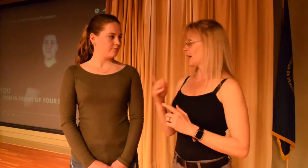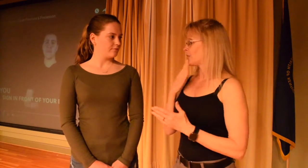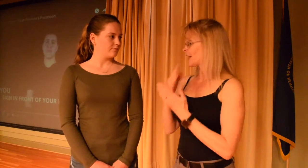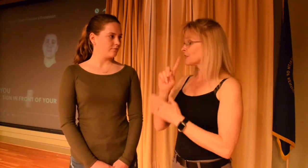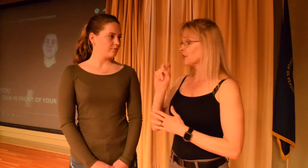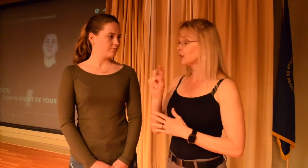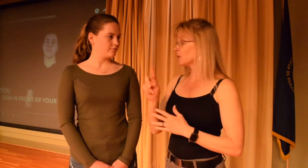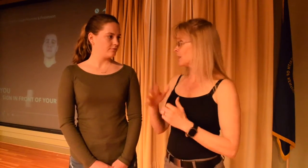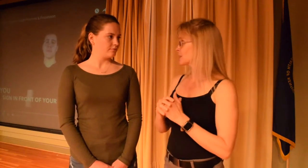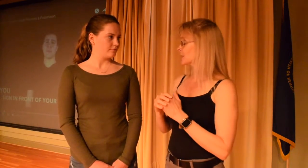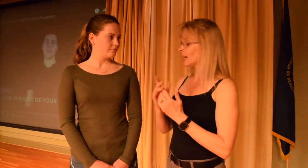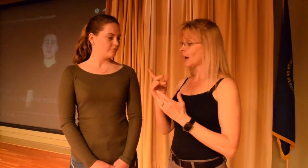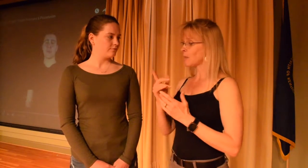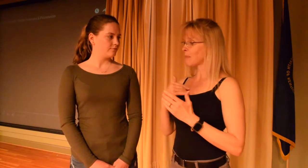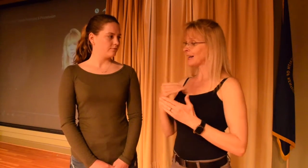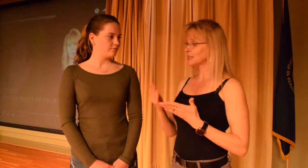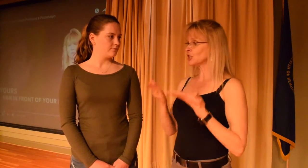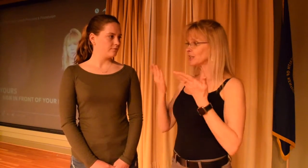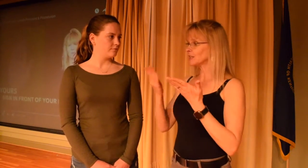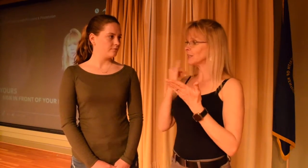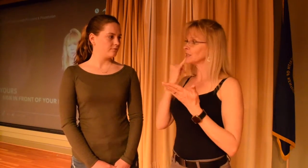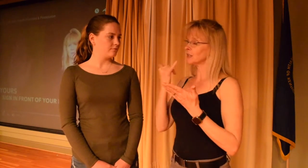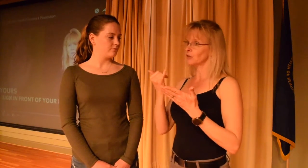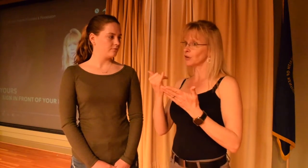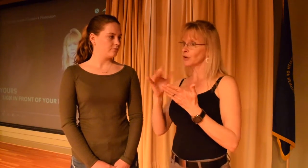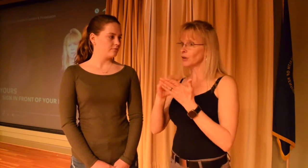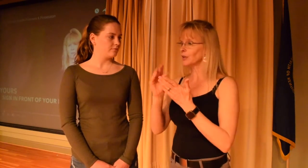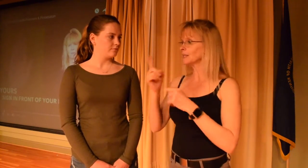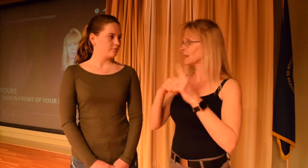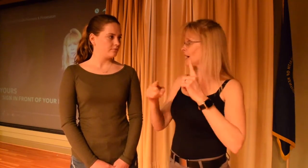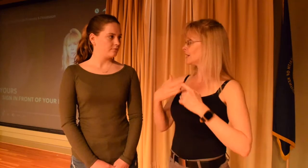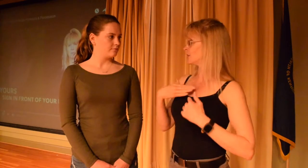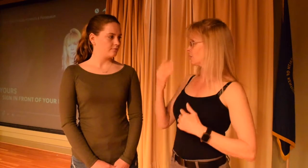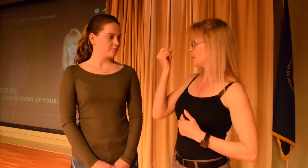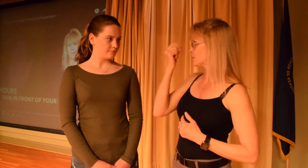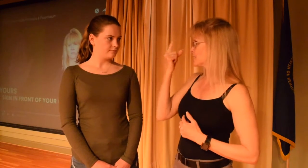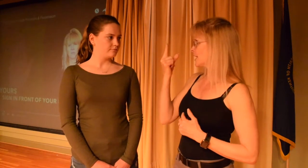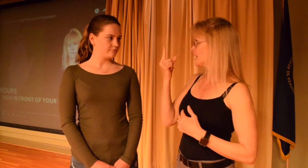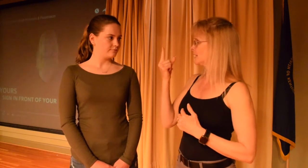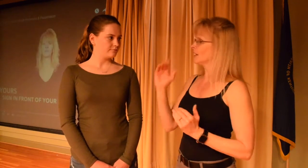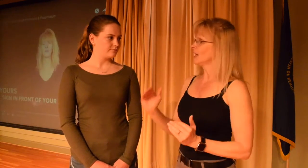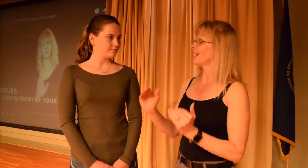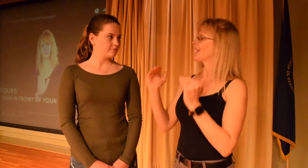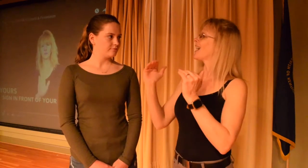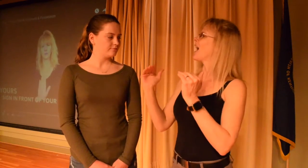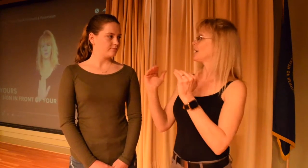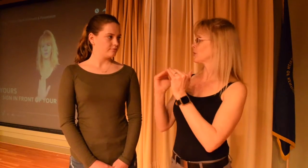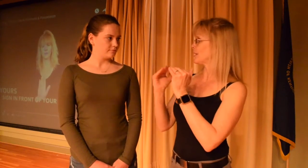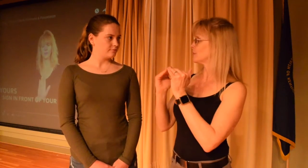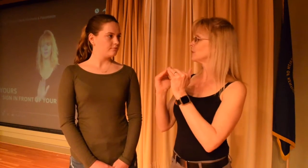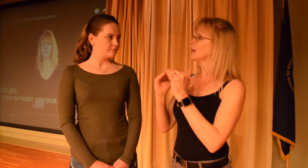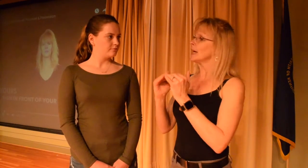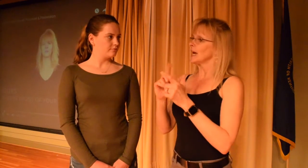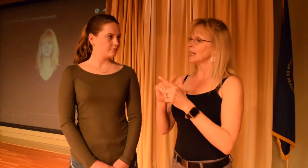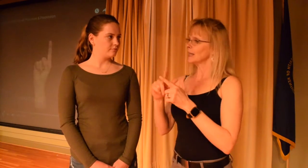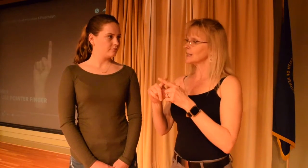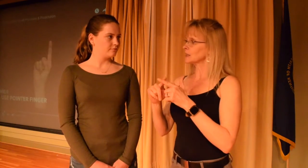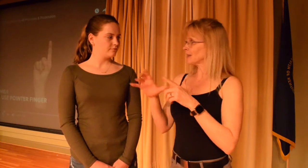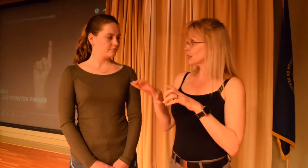Okay, that's a very good question. My suggestion is, if you're learning sign and you're understanding like at a higher level, then some things you